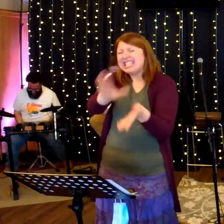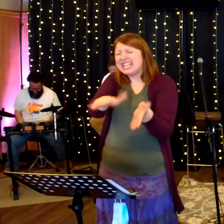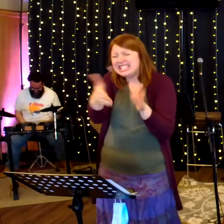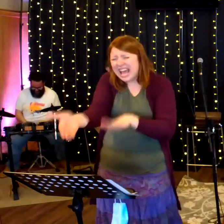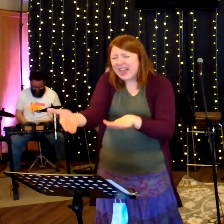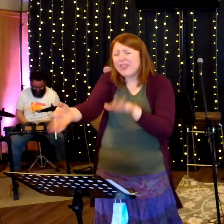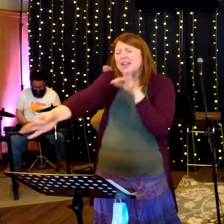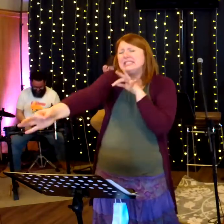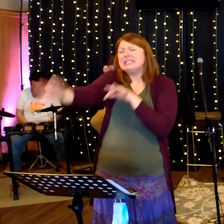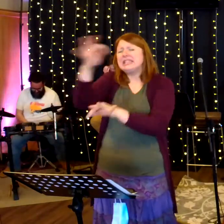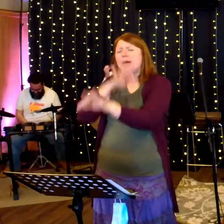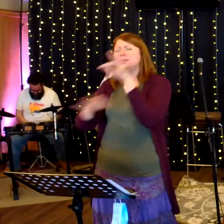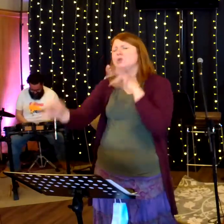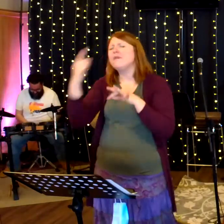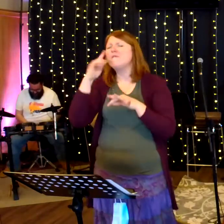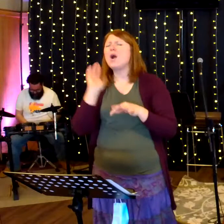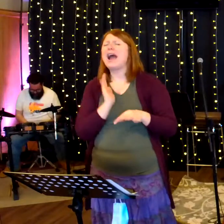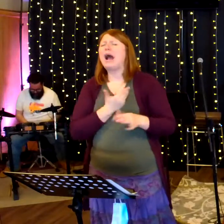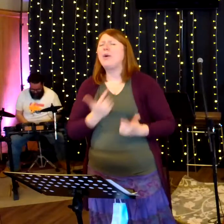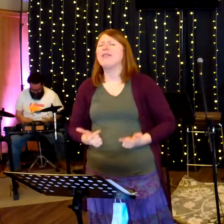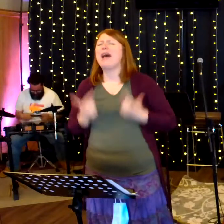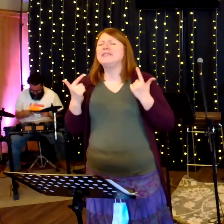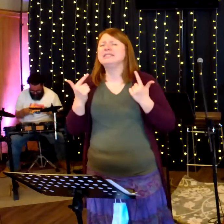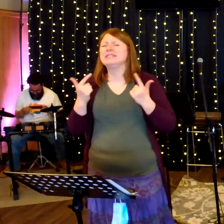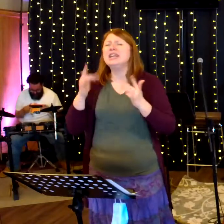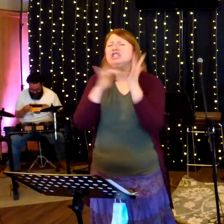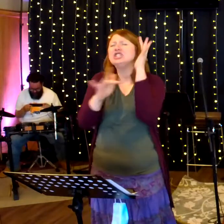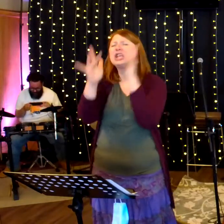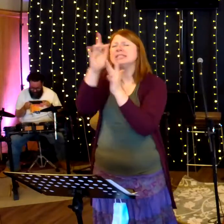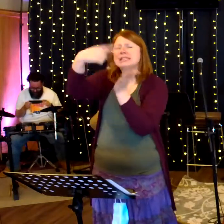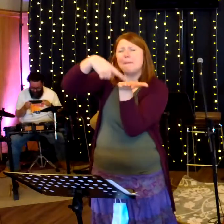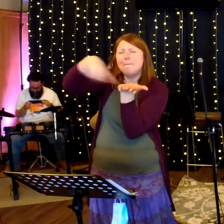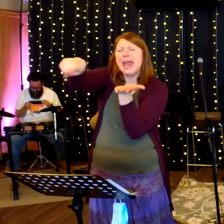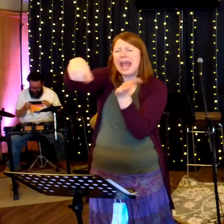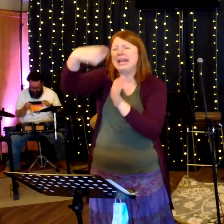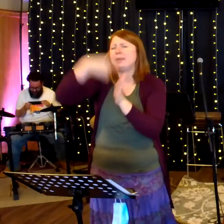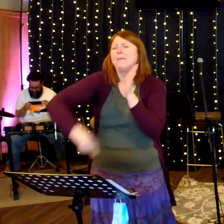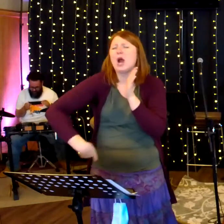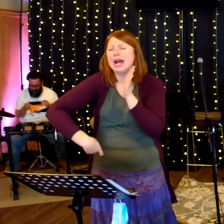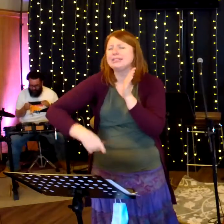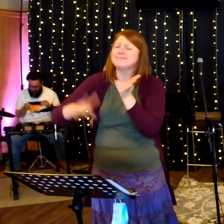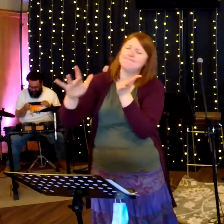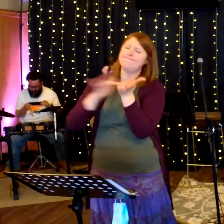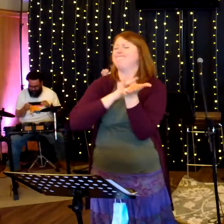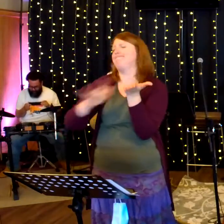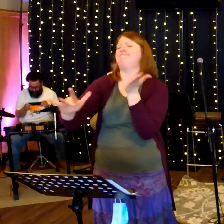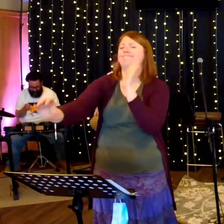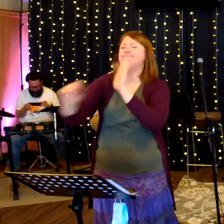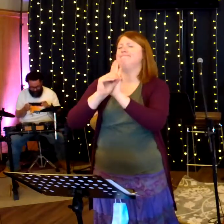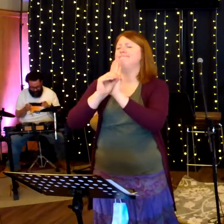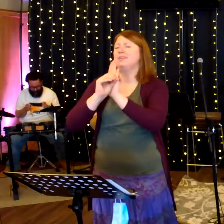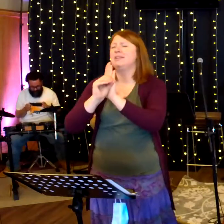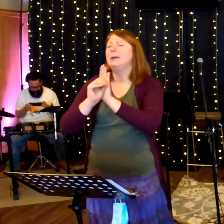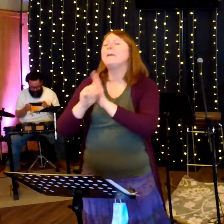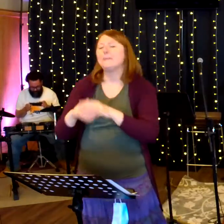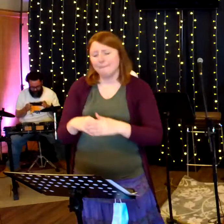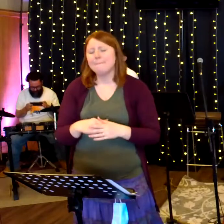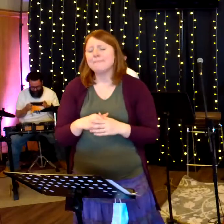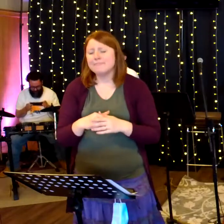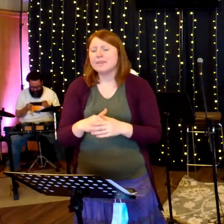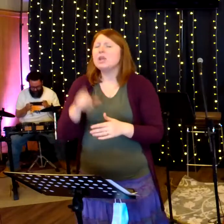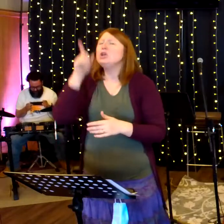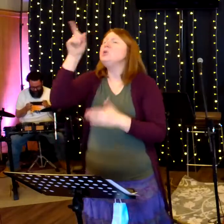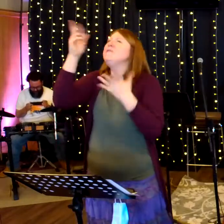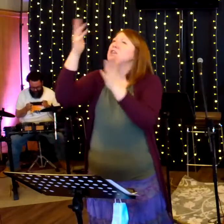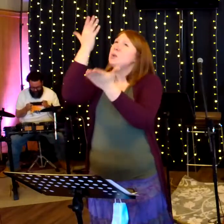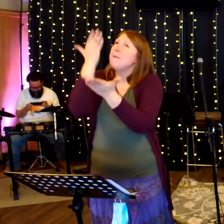substitutionary death. He paid our price. And God, we thank you that you raised him from the dead, proving that death and hell has